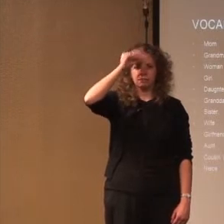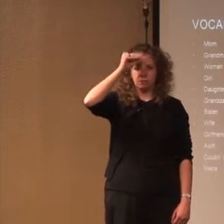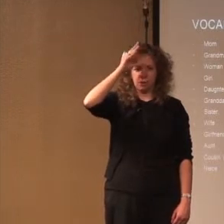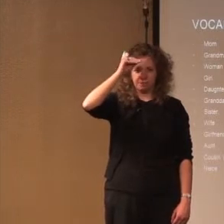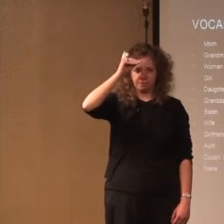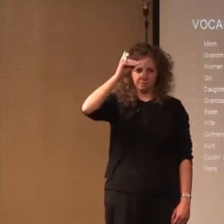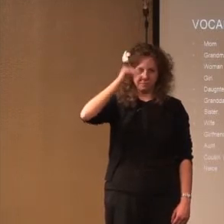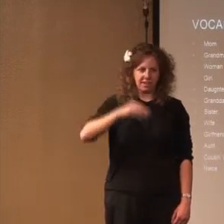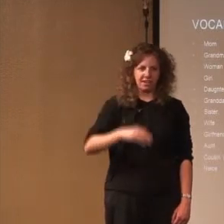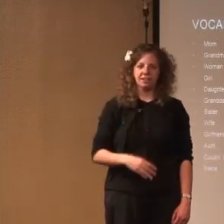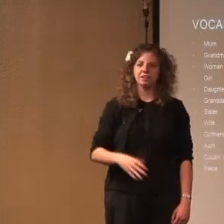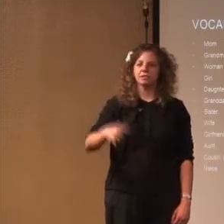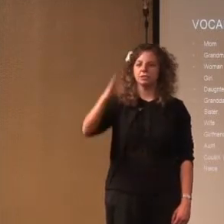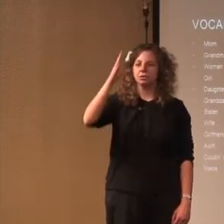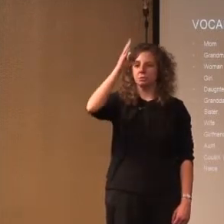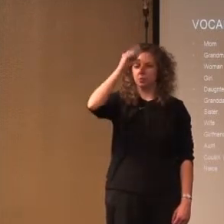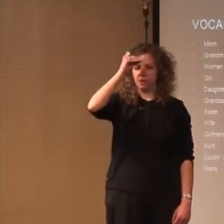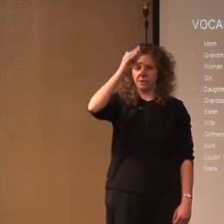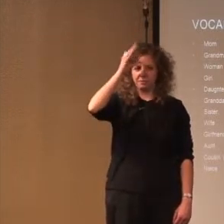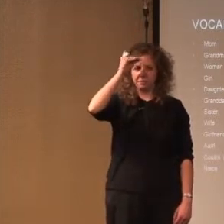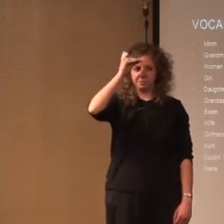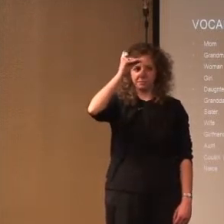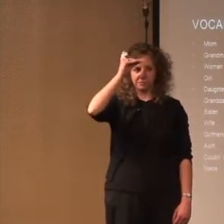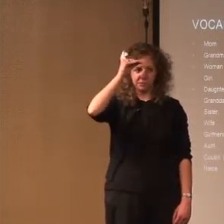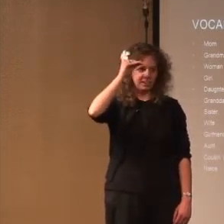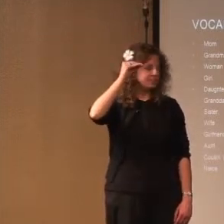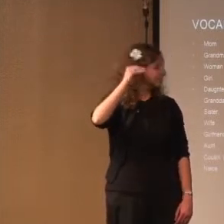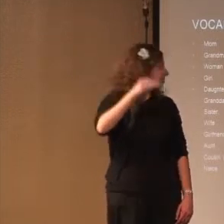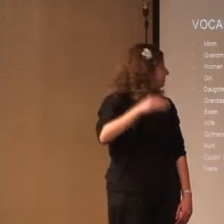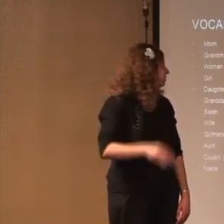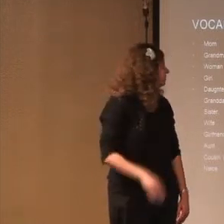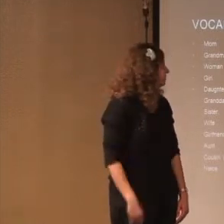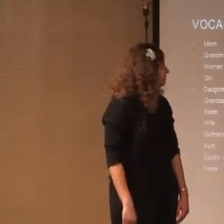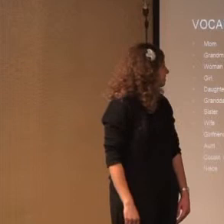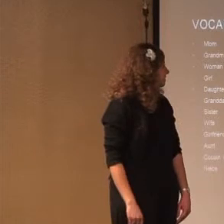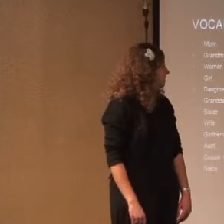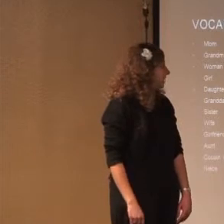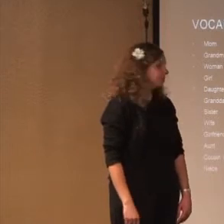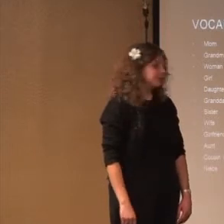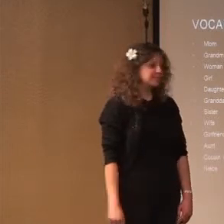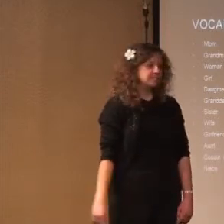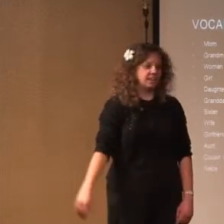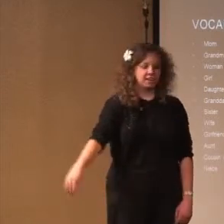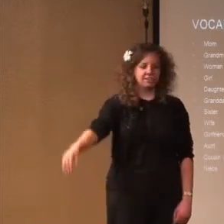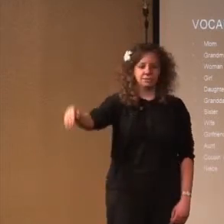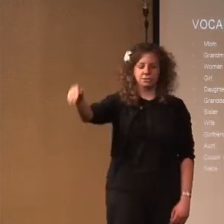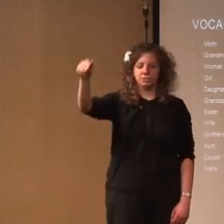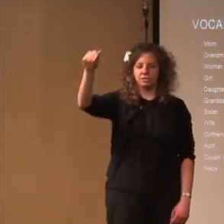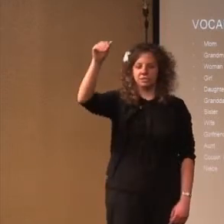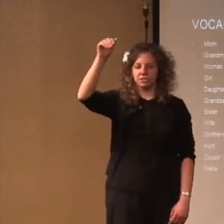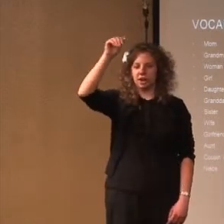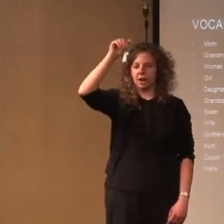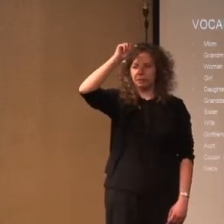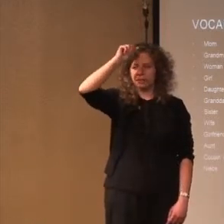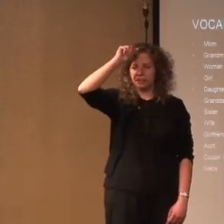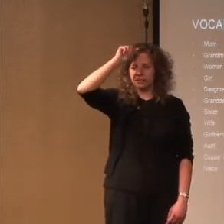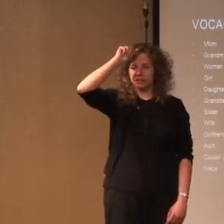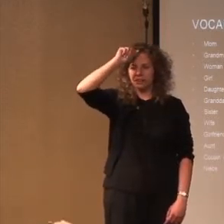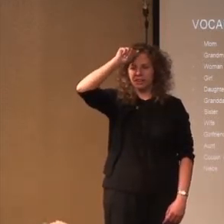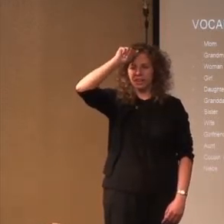boy. Okay, so boy, twice. Then we have son, so it's going to start up here, and